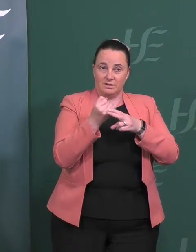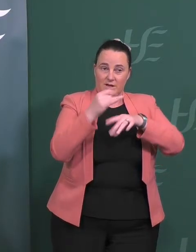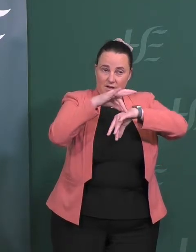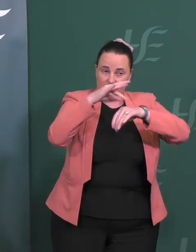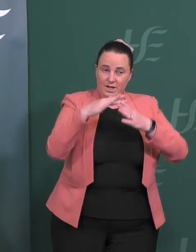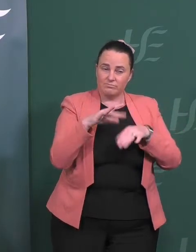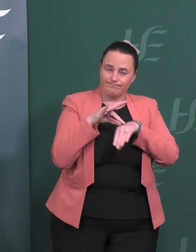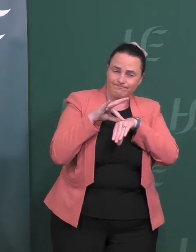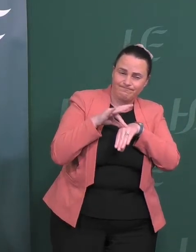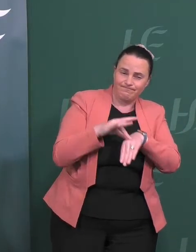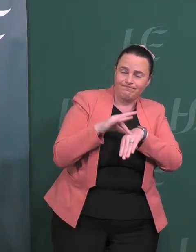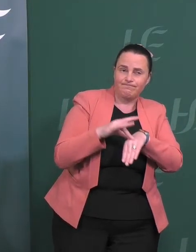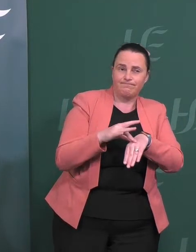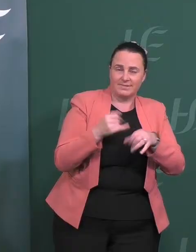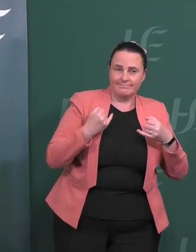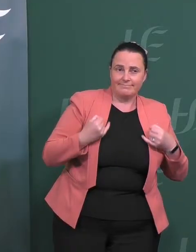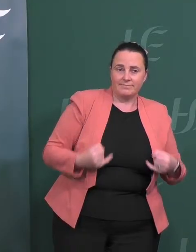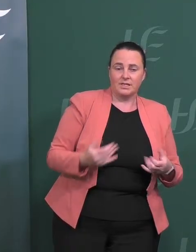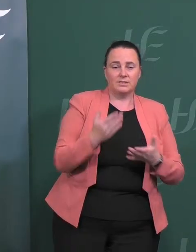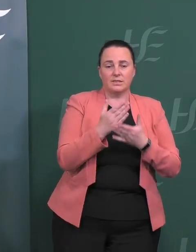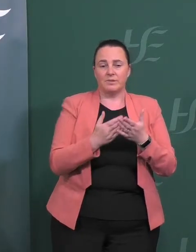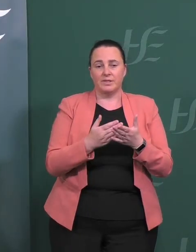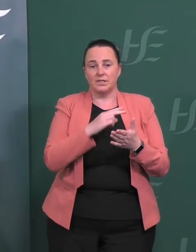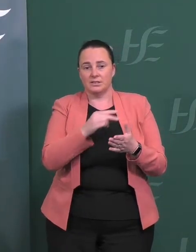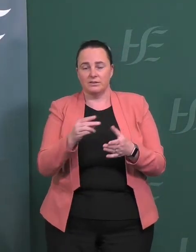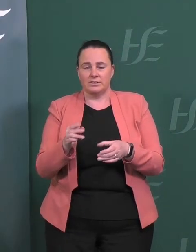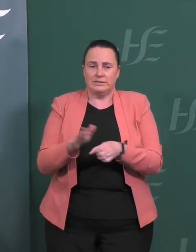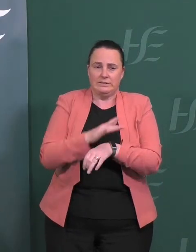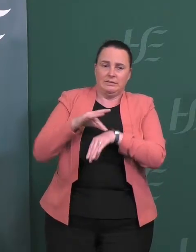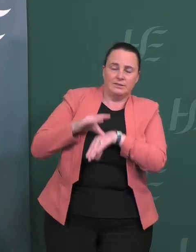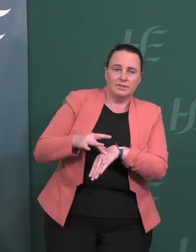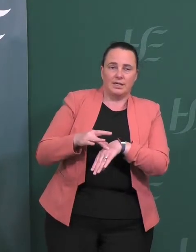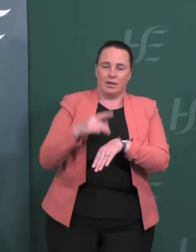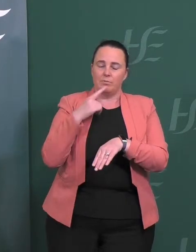with the disease, there may be some who are not as sick, but all being treated.